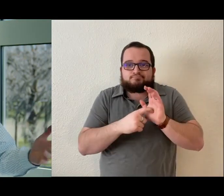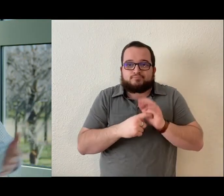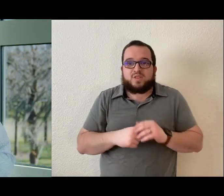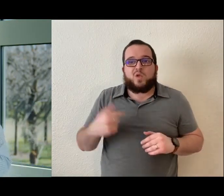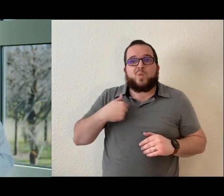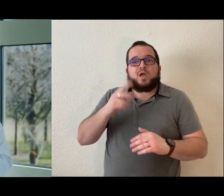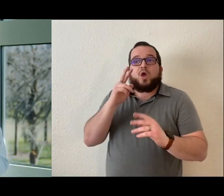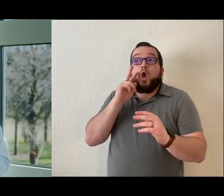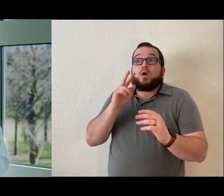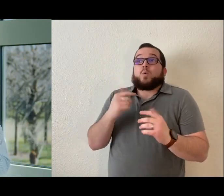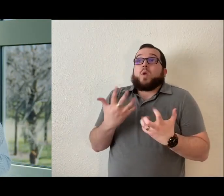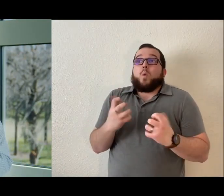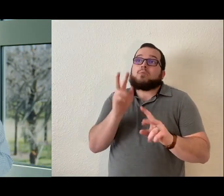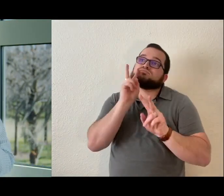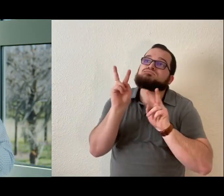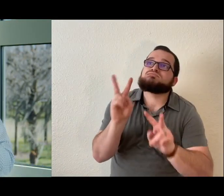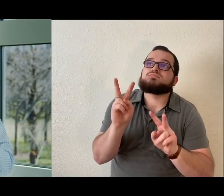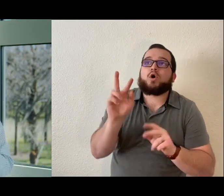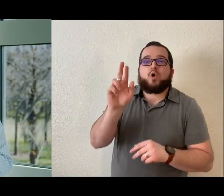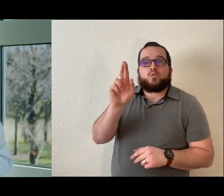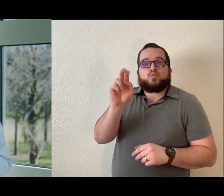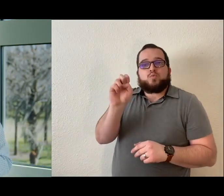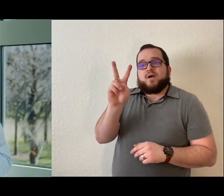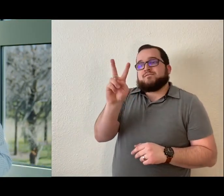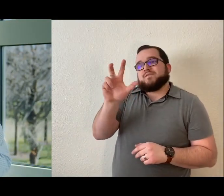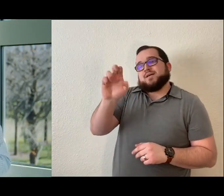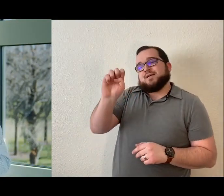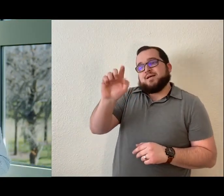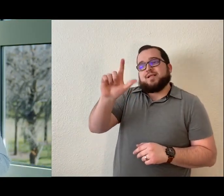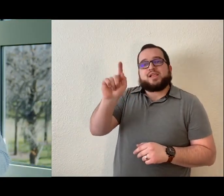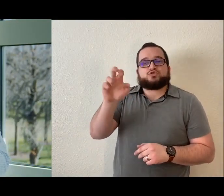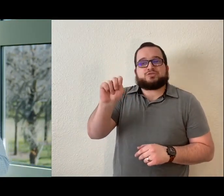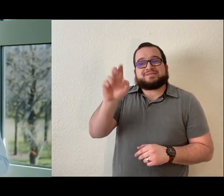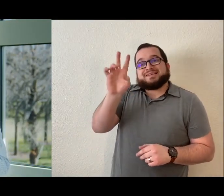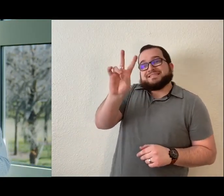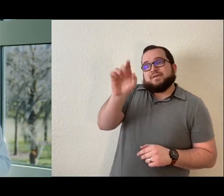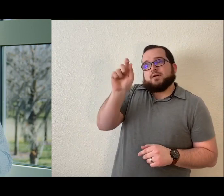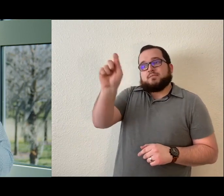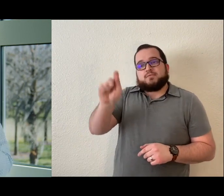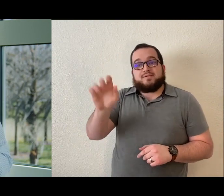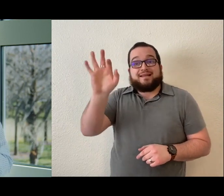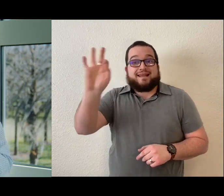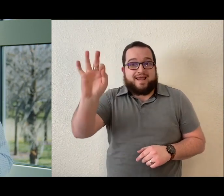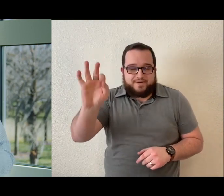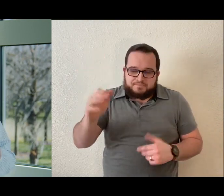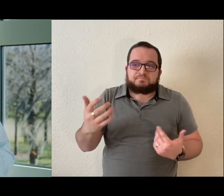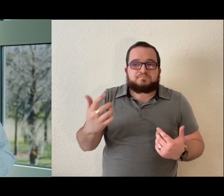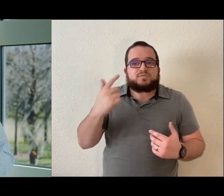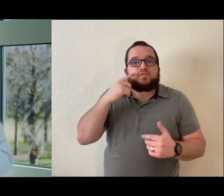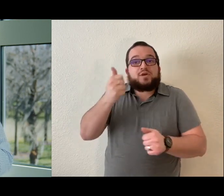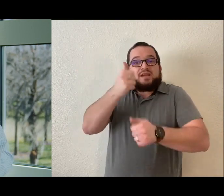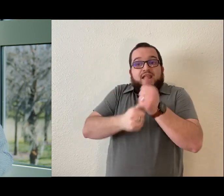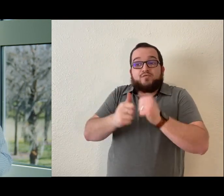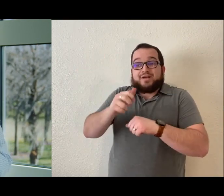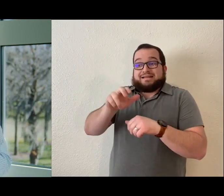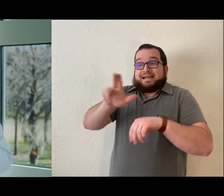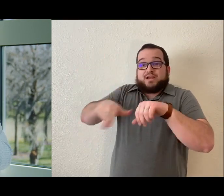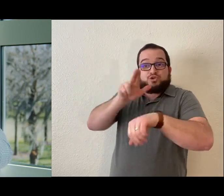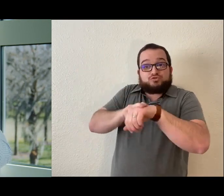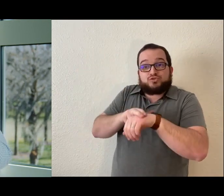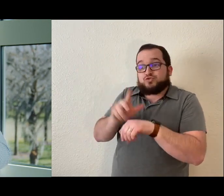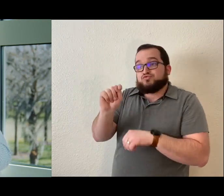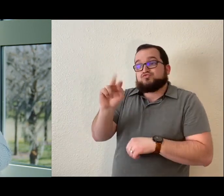described in Revelation 7:9 when we will participate with those from every nation, tribe, people, and